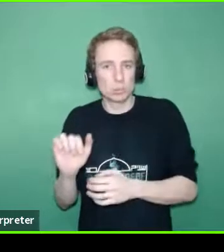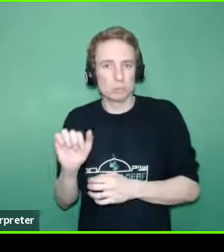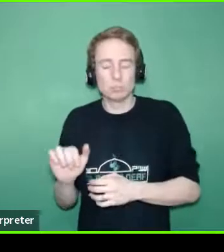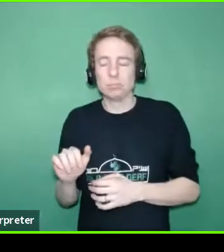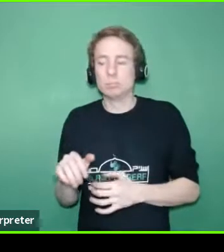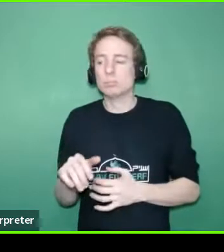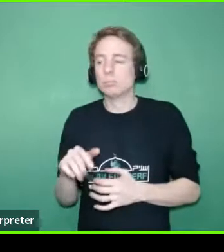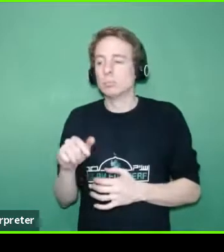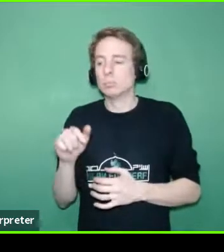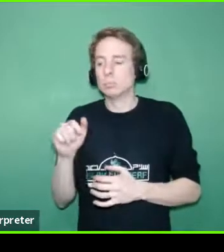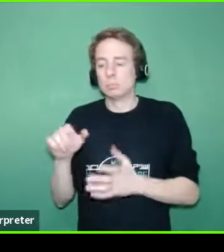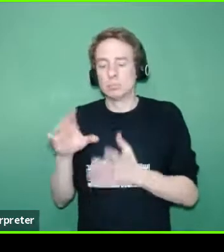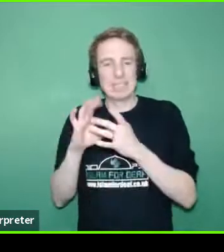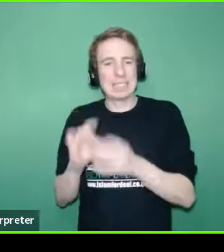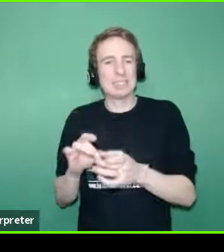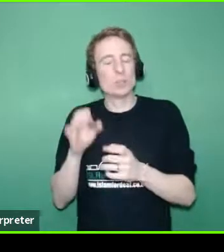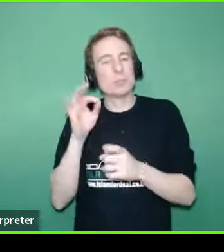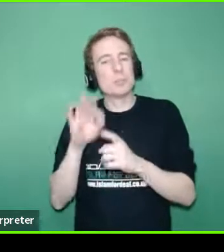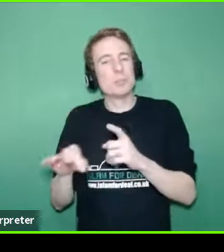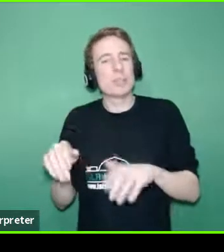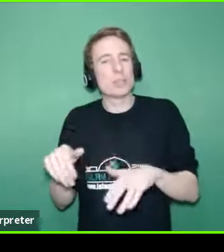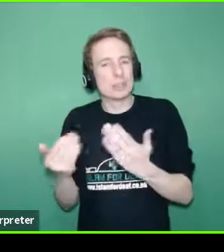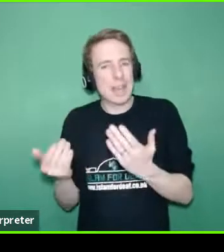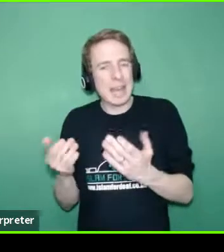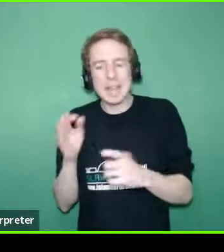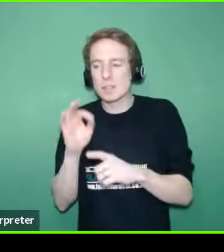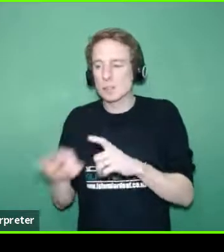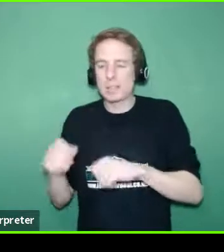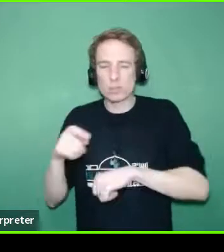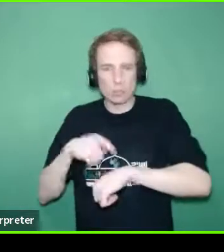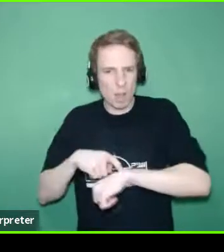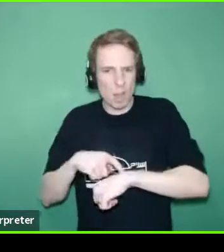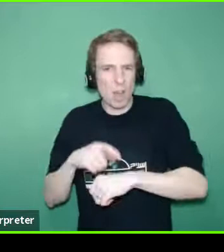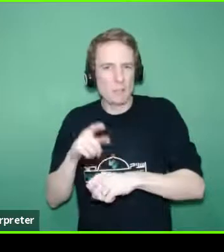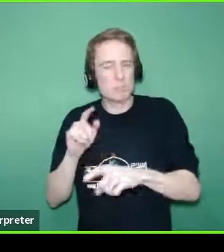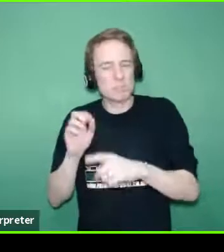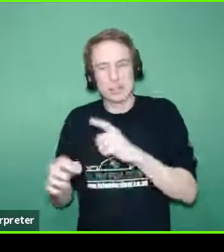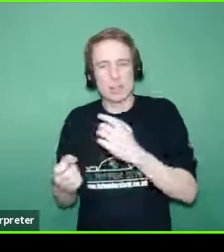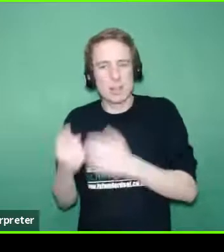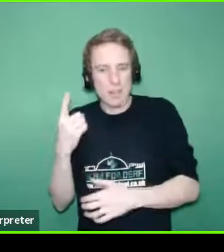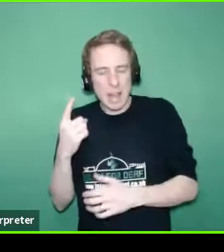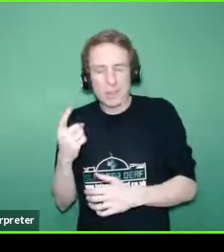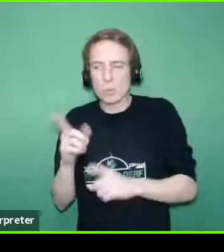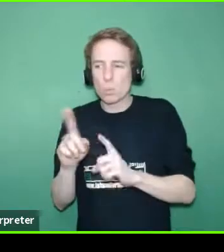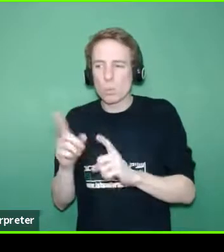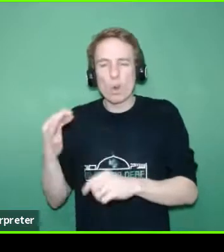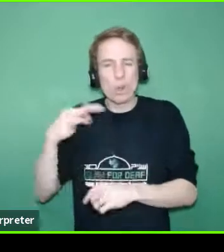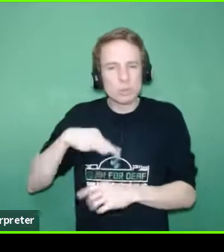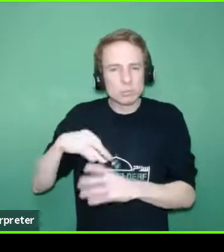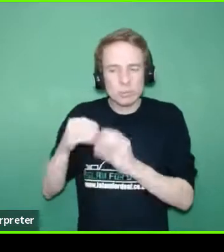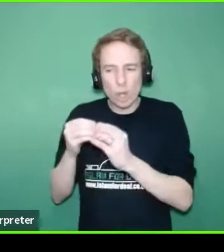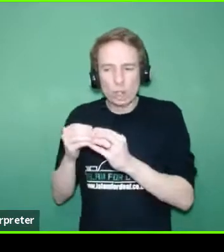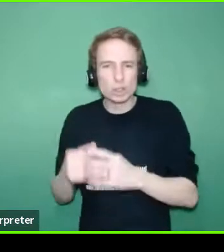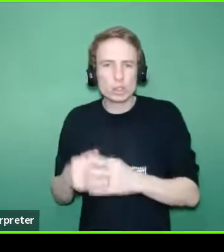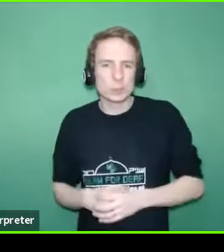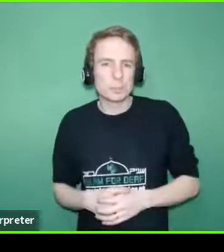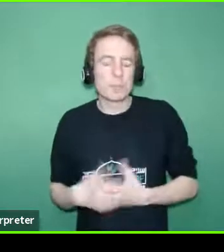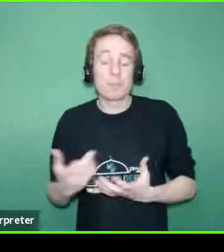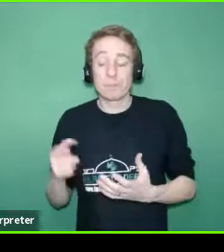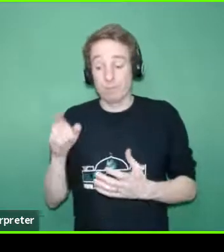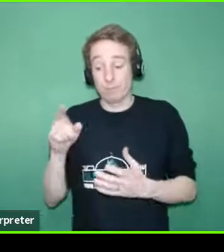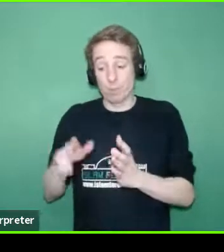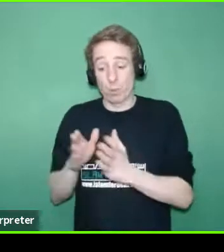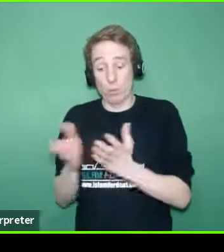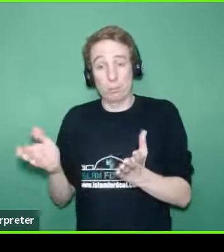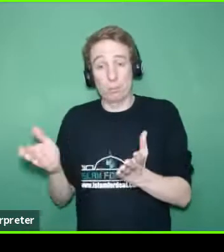with special days and special occasions and the virtues of these days and occasions. So he mentions in this book,